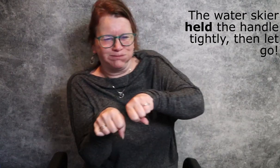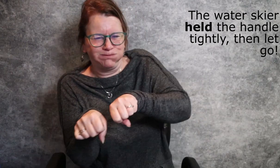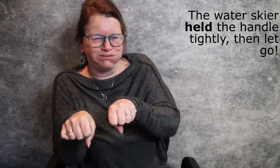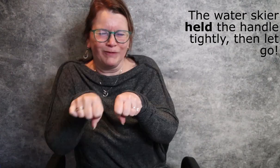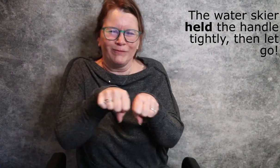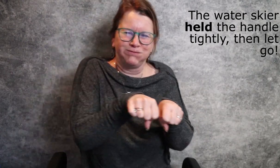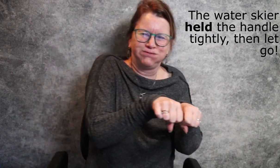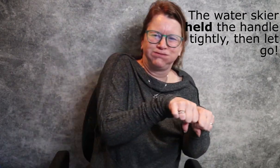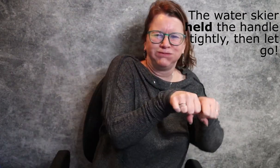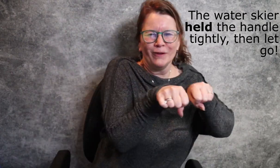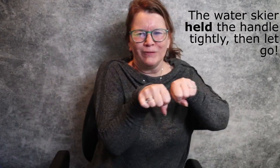tight.